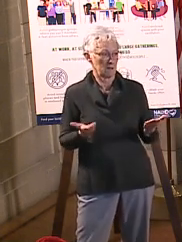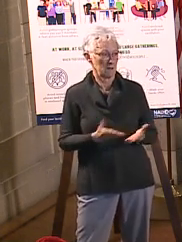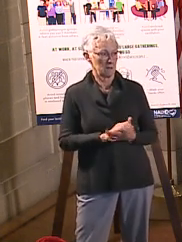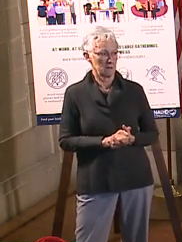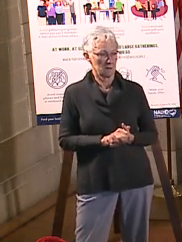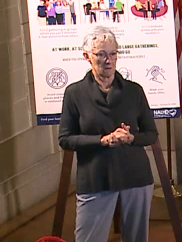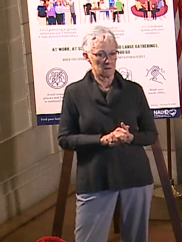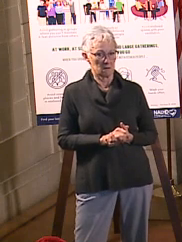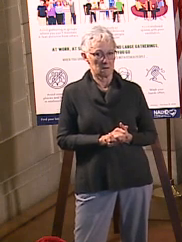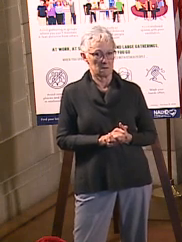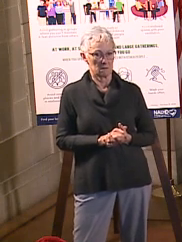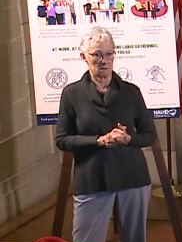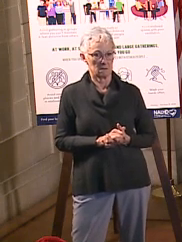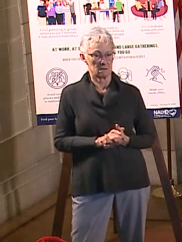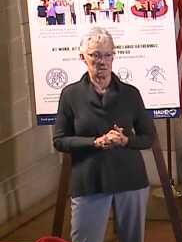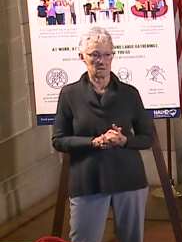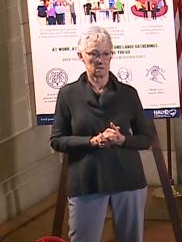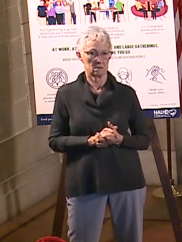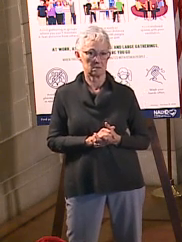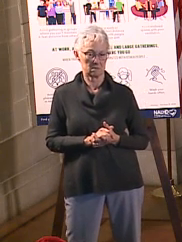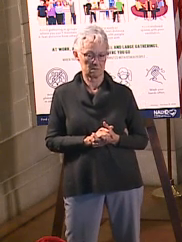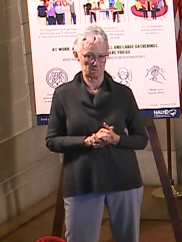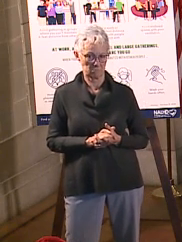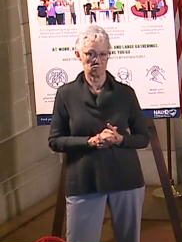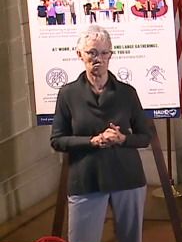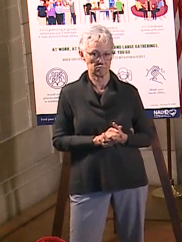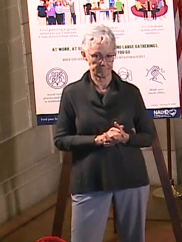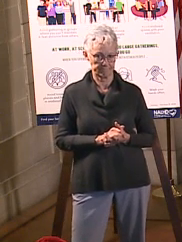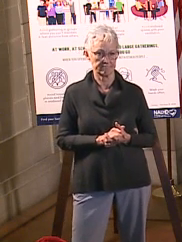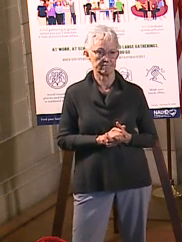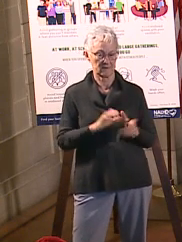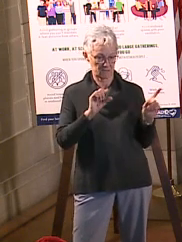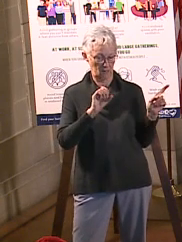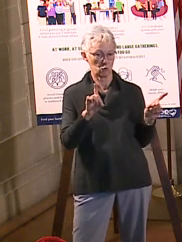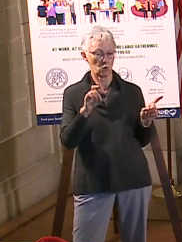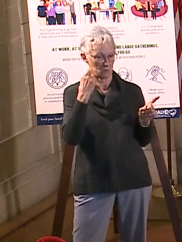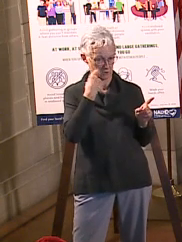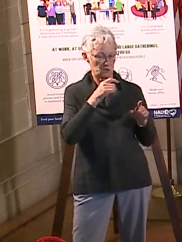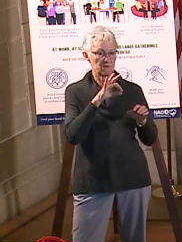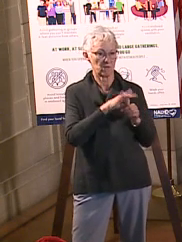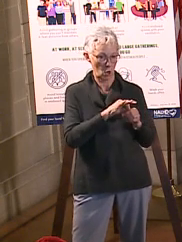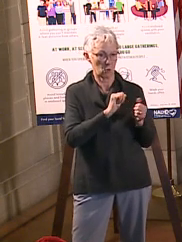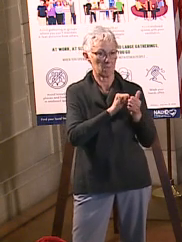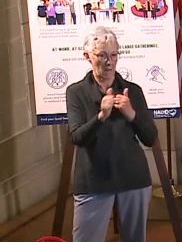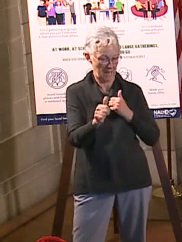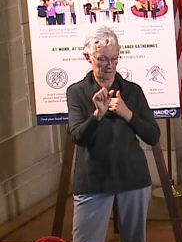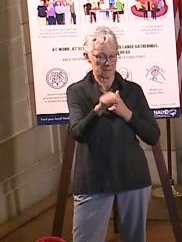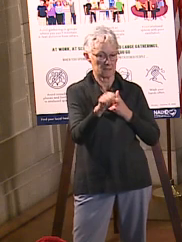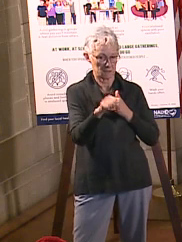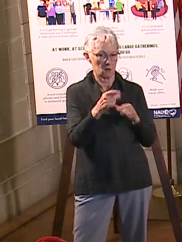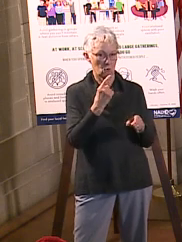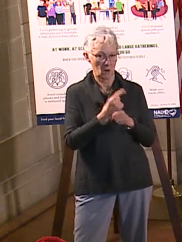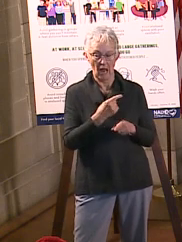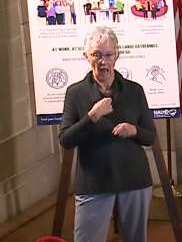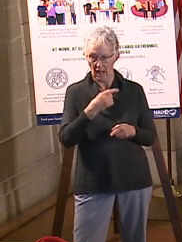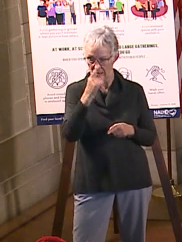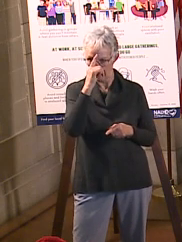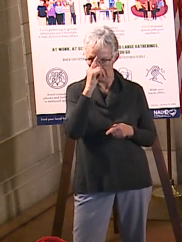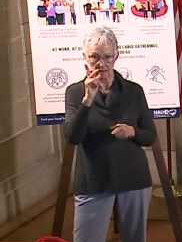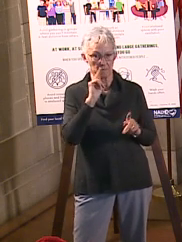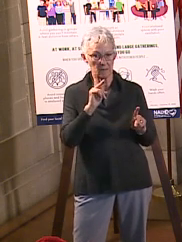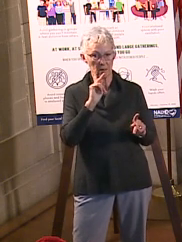I make of the approval of recreational marijuana in South Dakota? And I think that, again, there's a misinformation campaign out